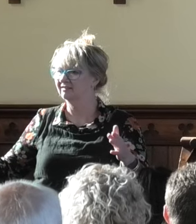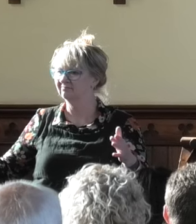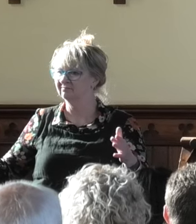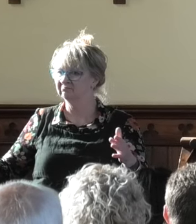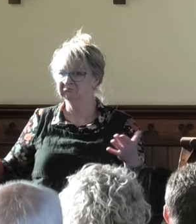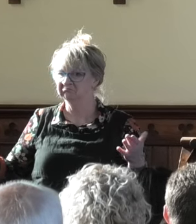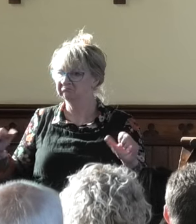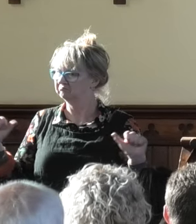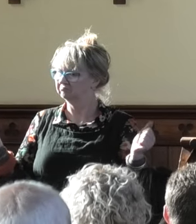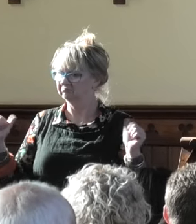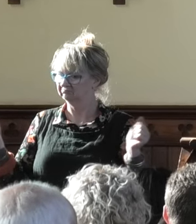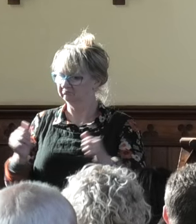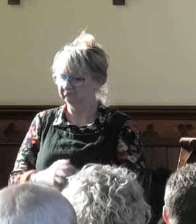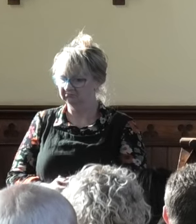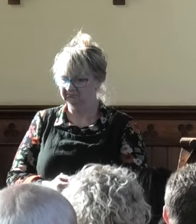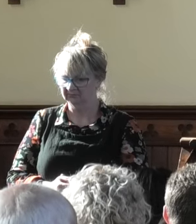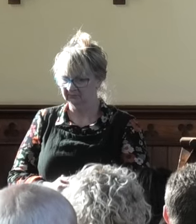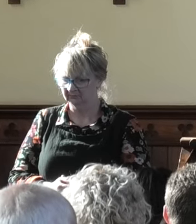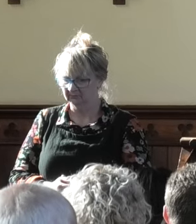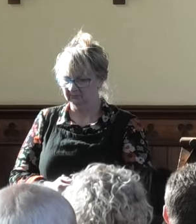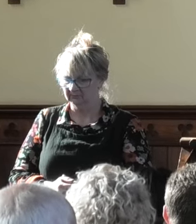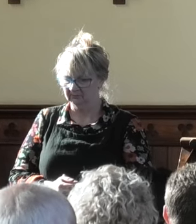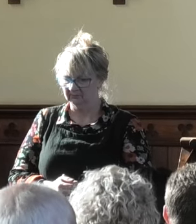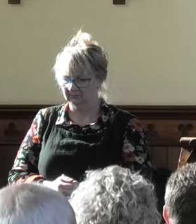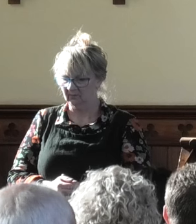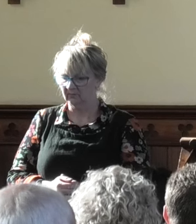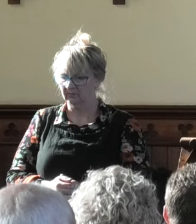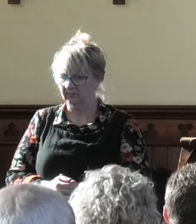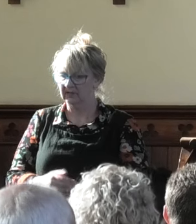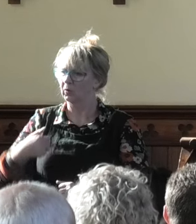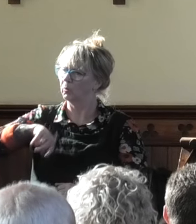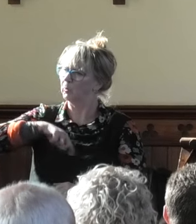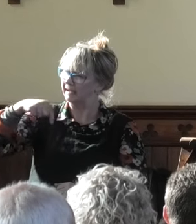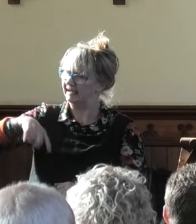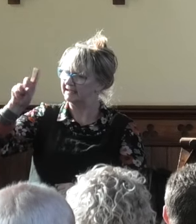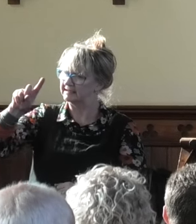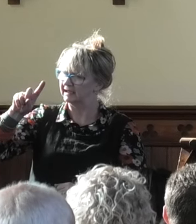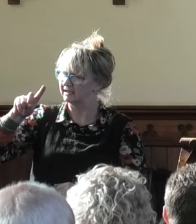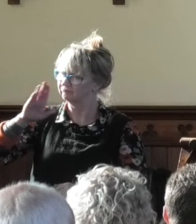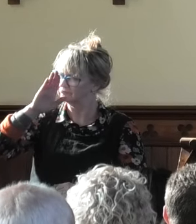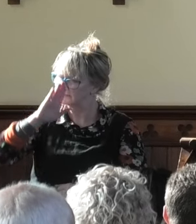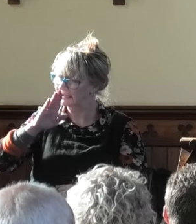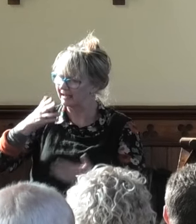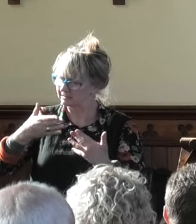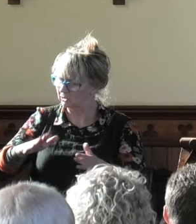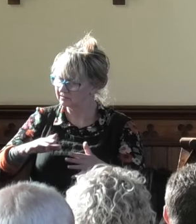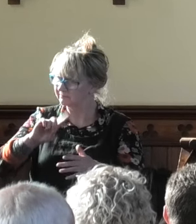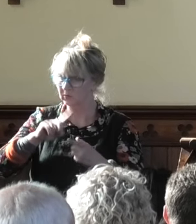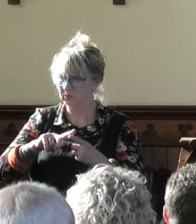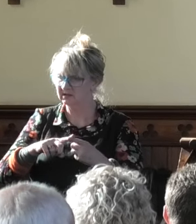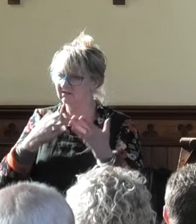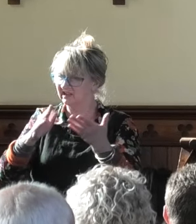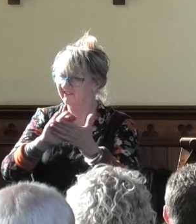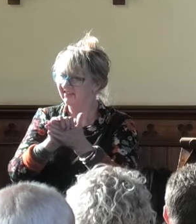until it was complete. And though we sit in the context of sadness and loss today, we give thanks